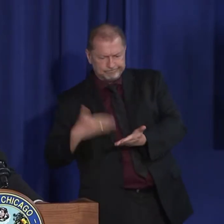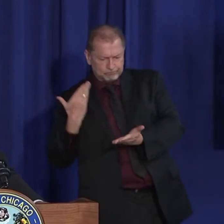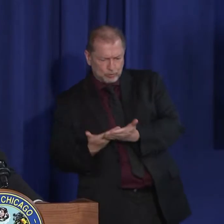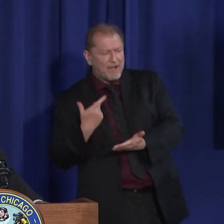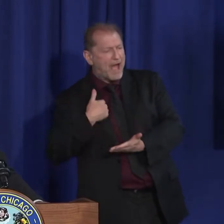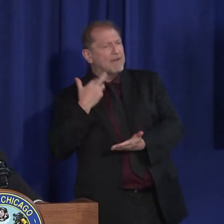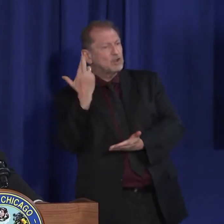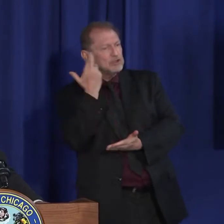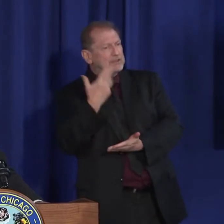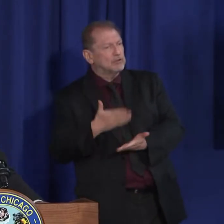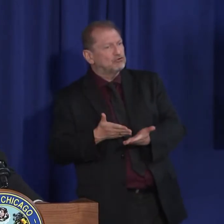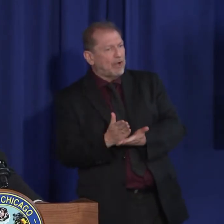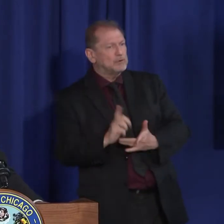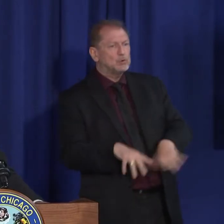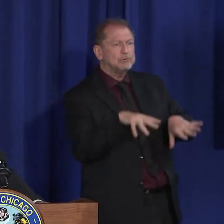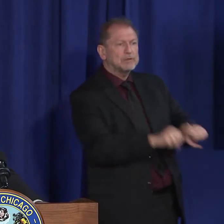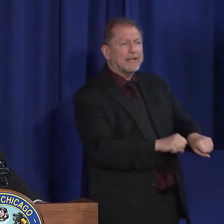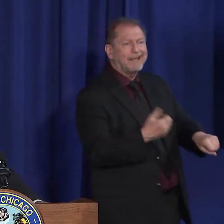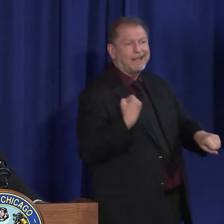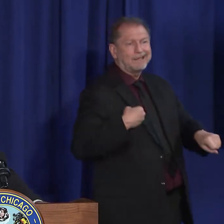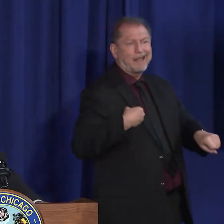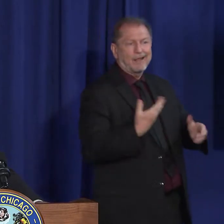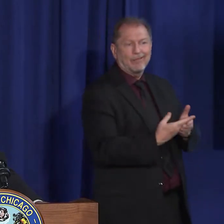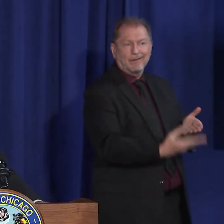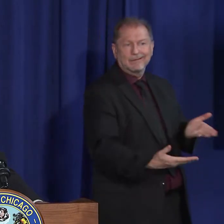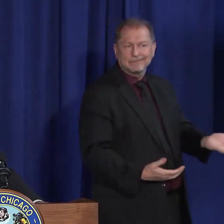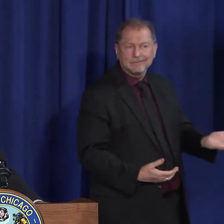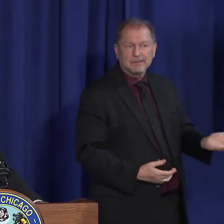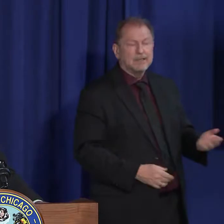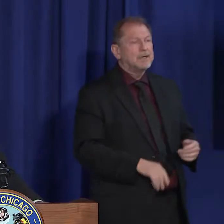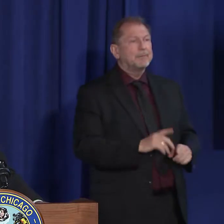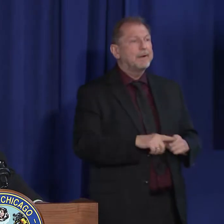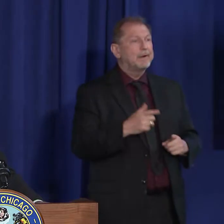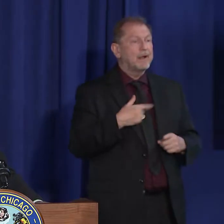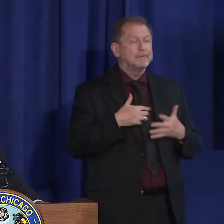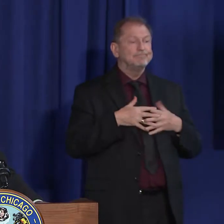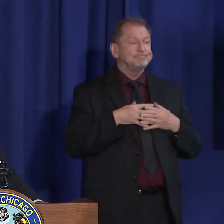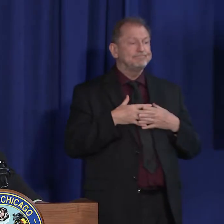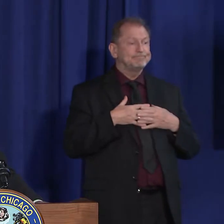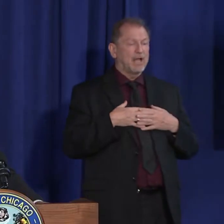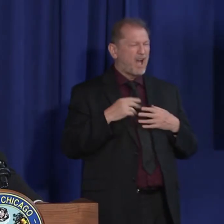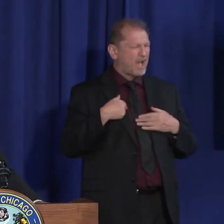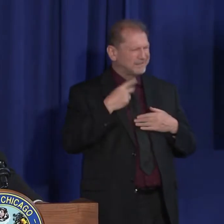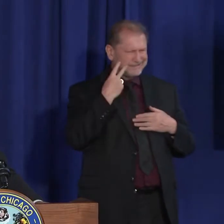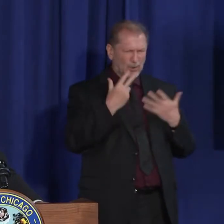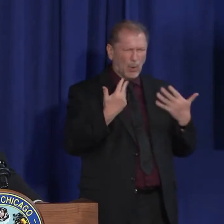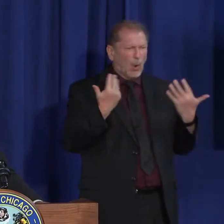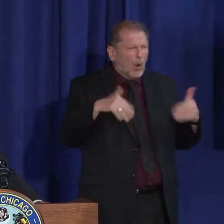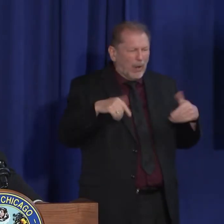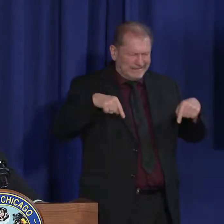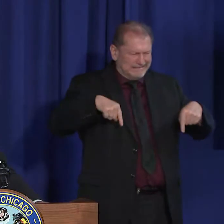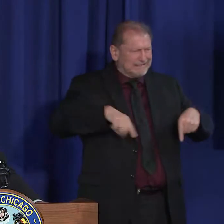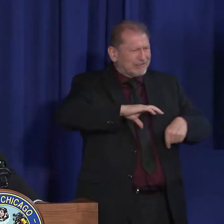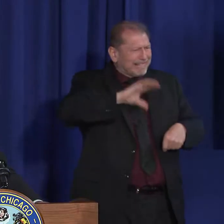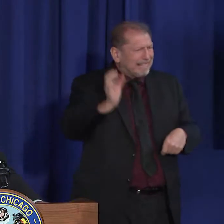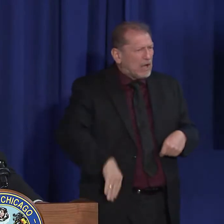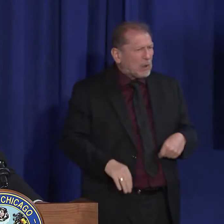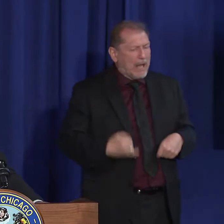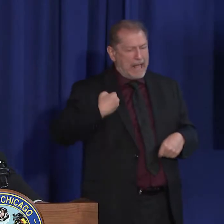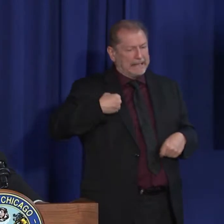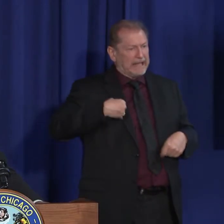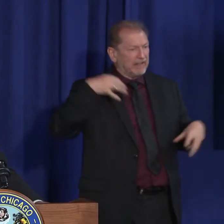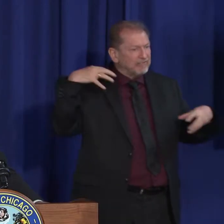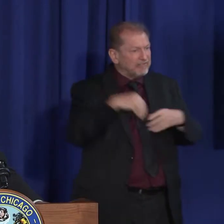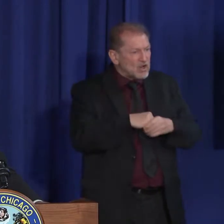responsibility. But as mayor, I can't sit idly by and watch the level of gang violence that we've seen and not